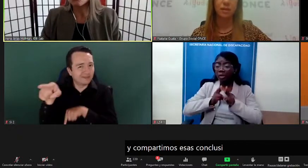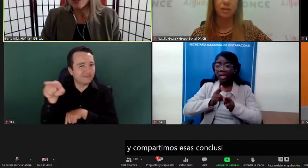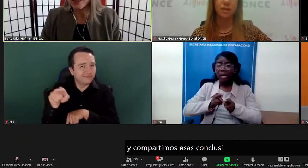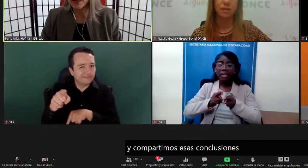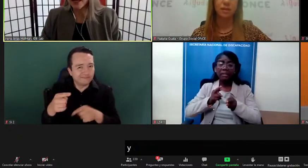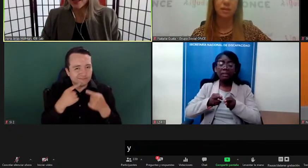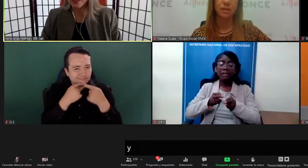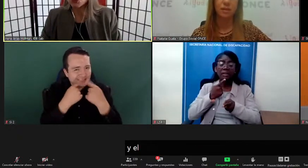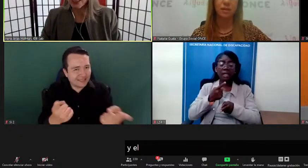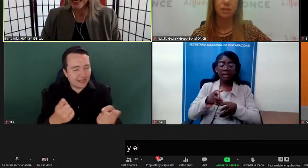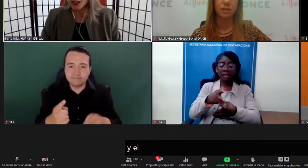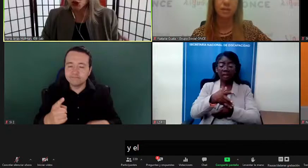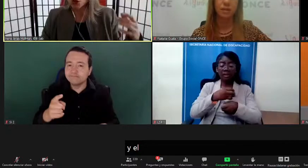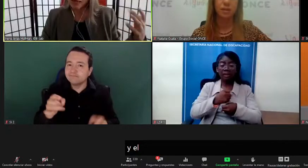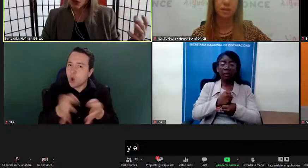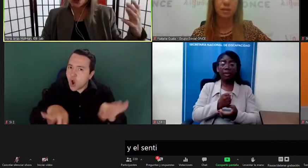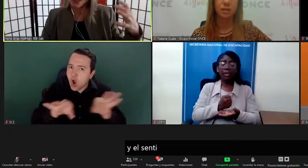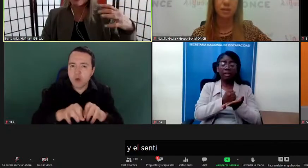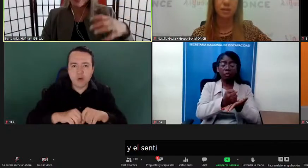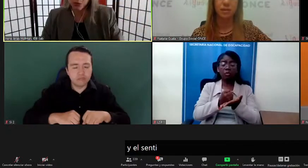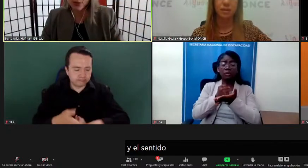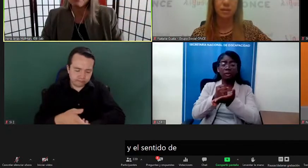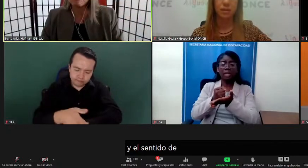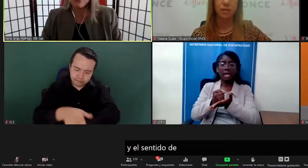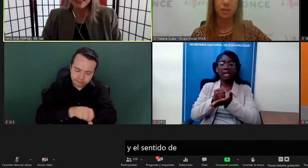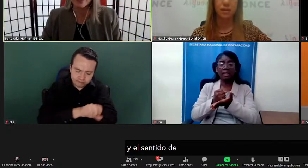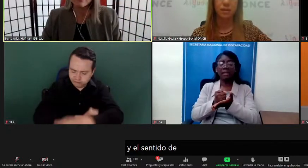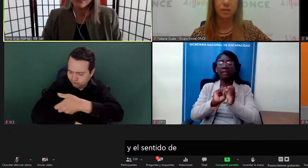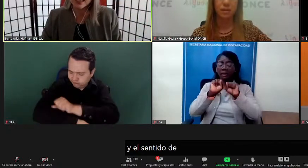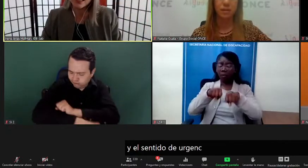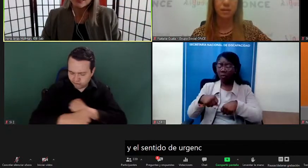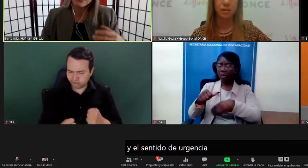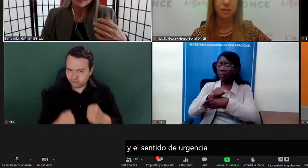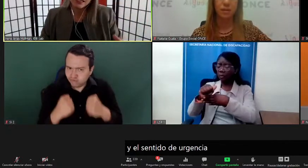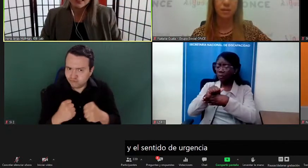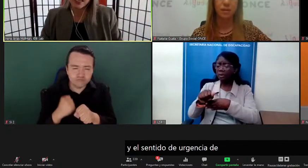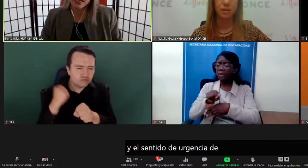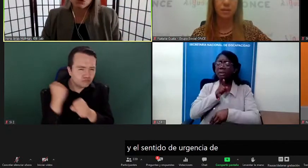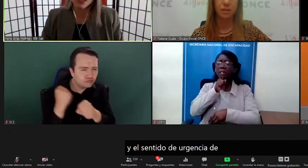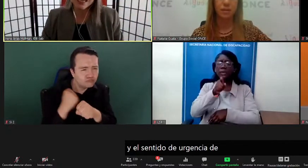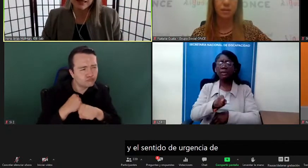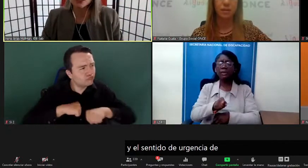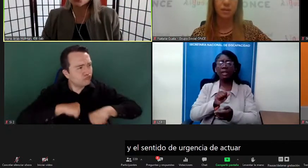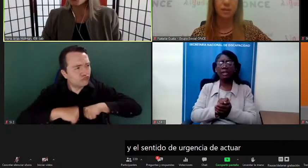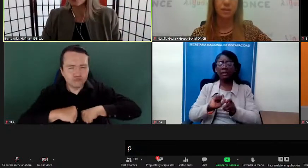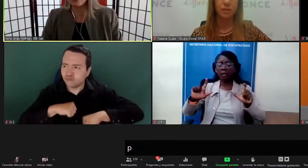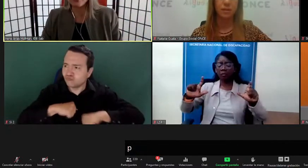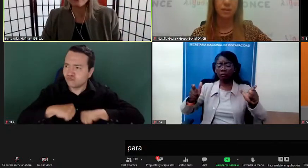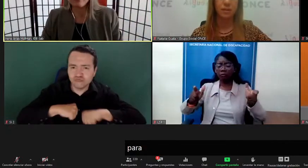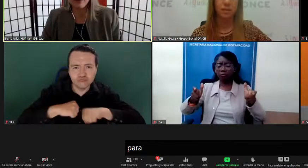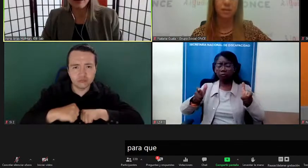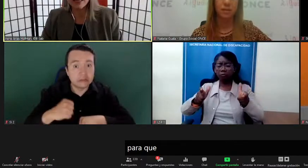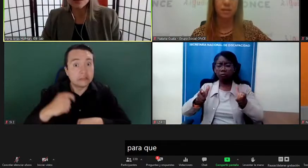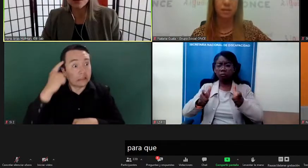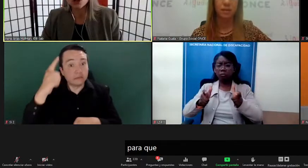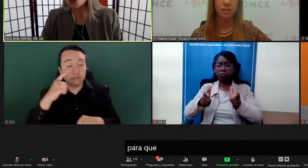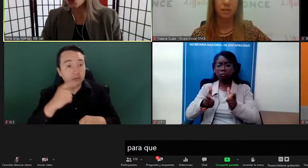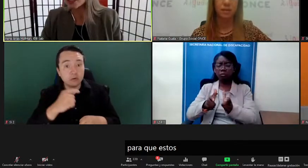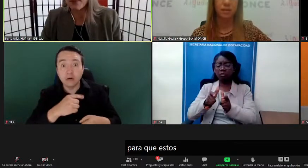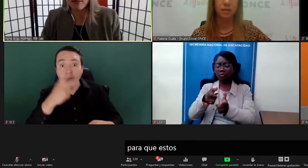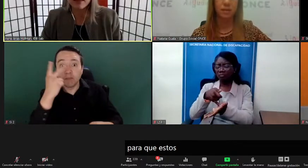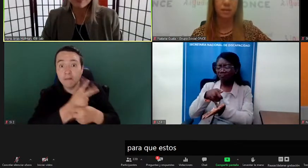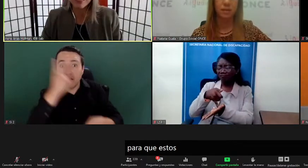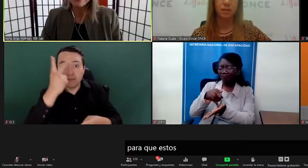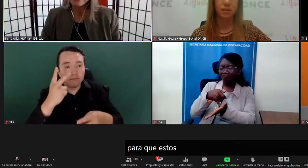sense of urgency of acting so that we can have these frameworks to actually be implemented and to reduce the